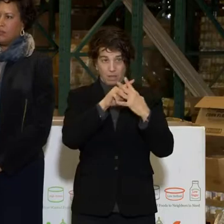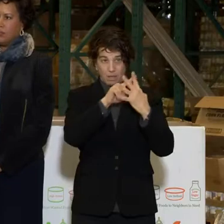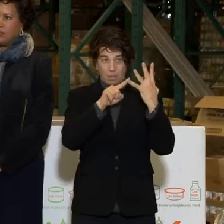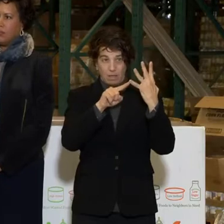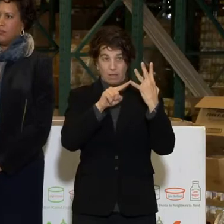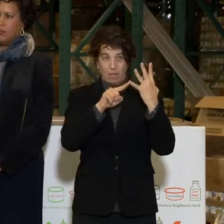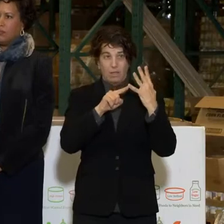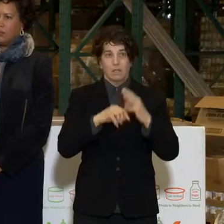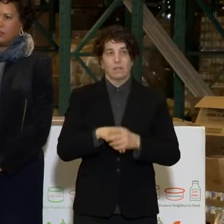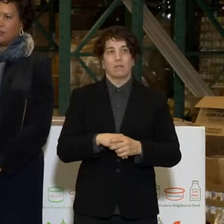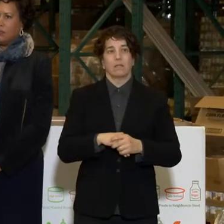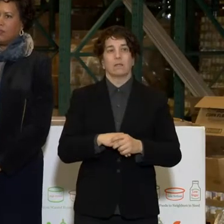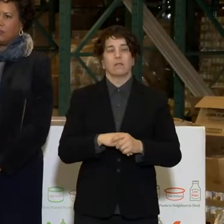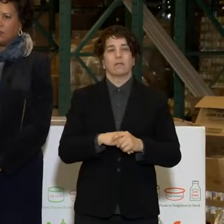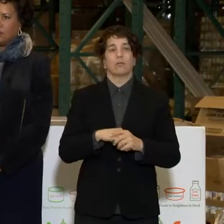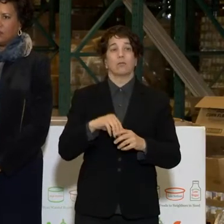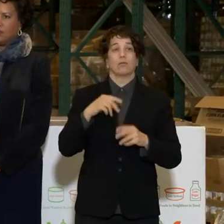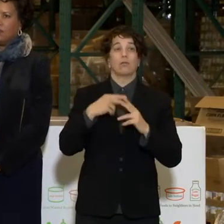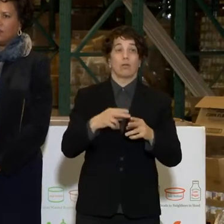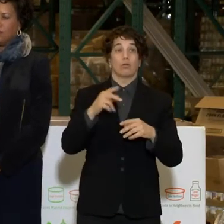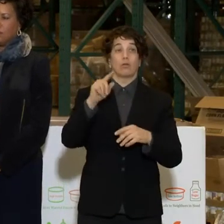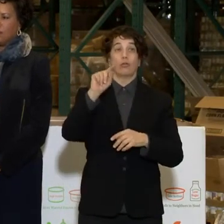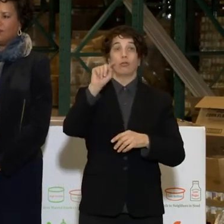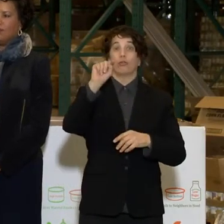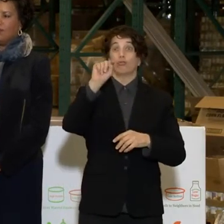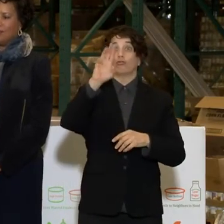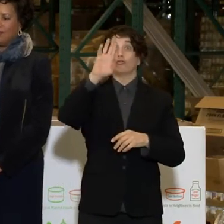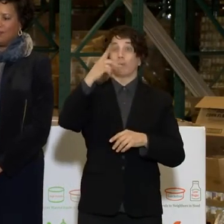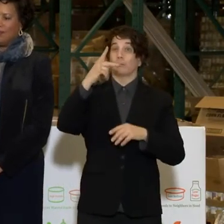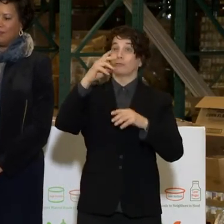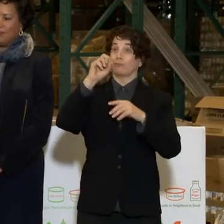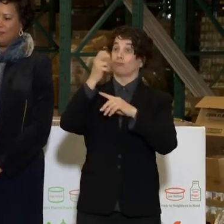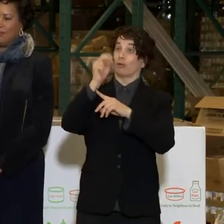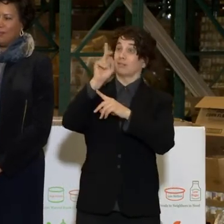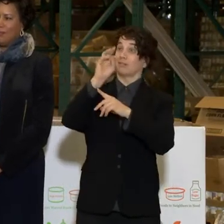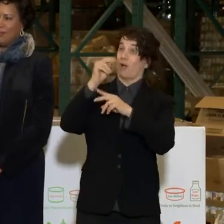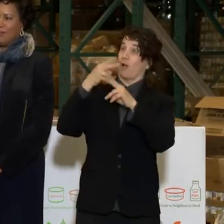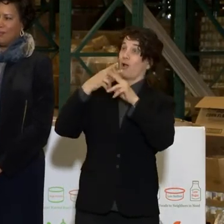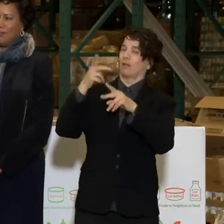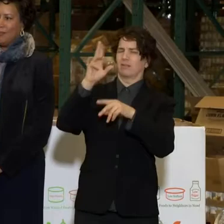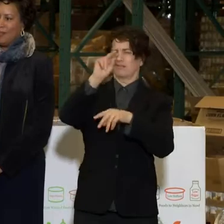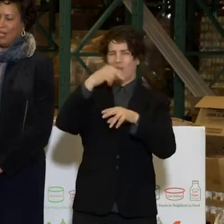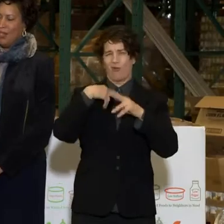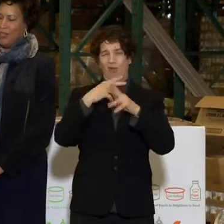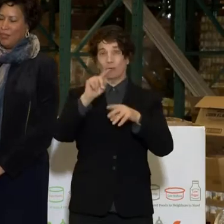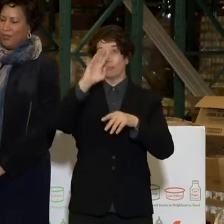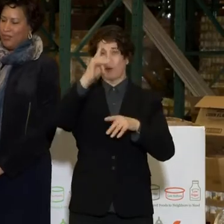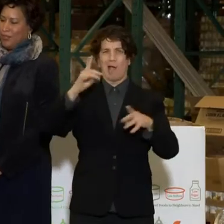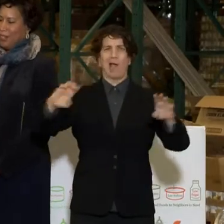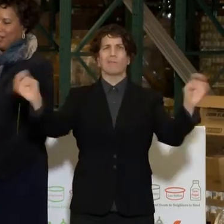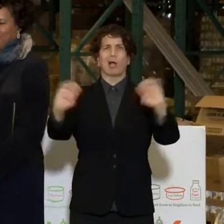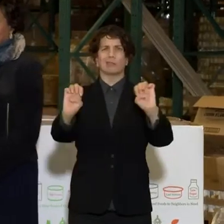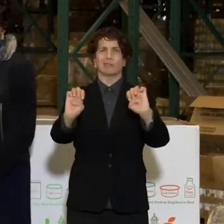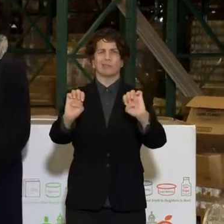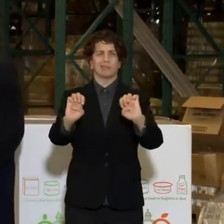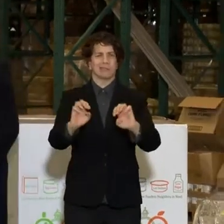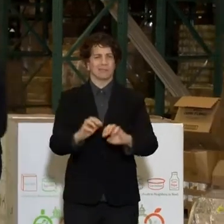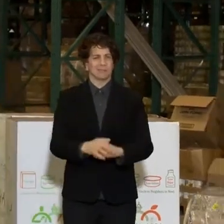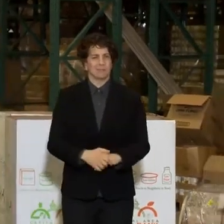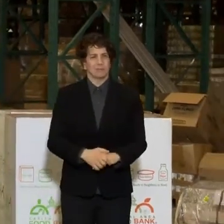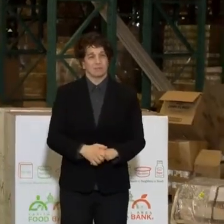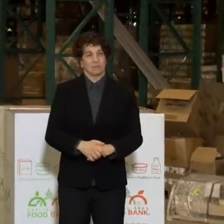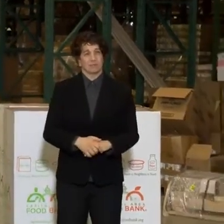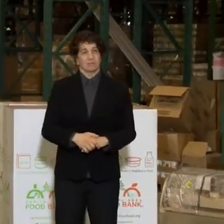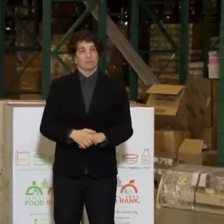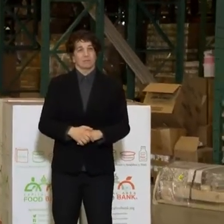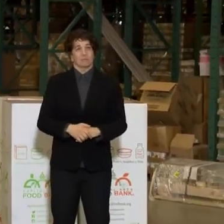If anybody can think of anything further I can do, please meet me before I leave here. I can't stand this any longer. Thank you very much. Thank you. Thank